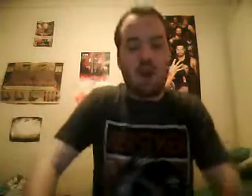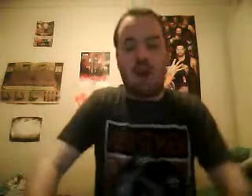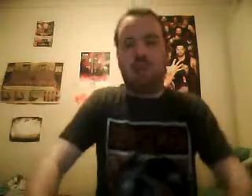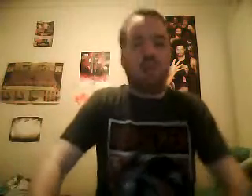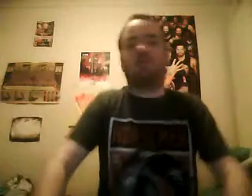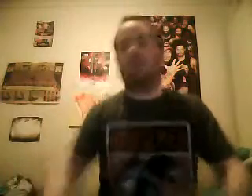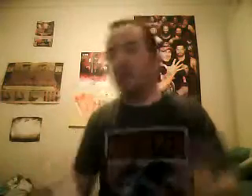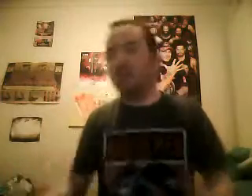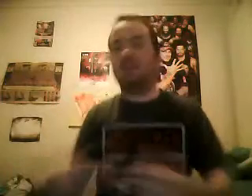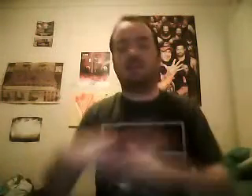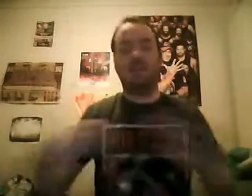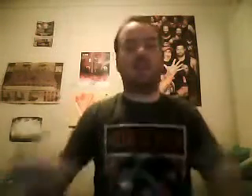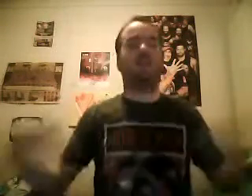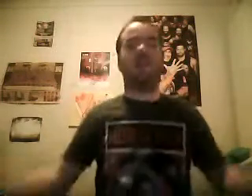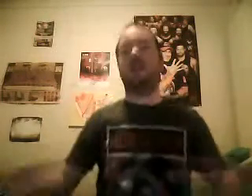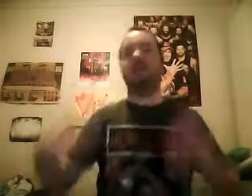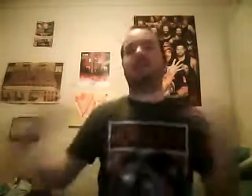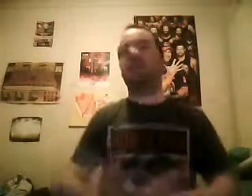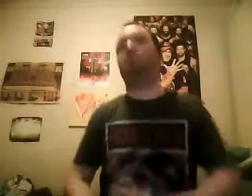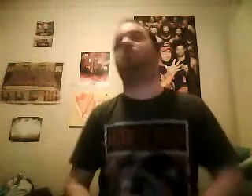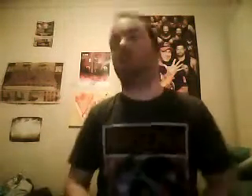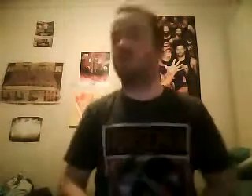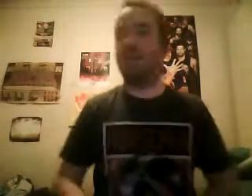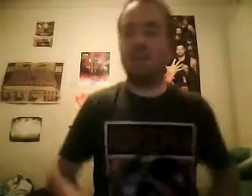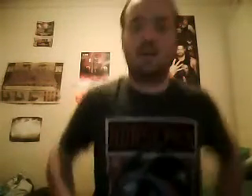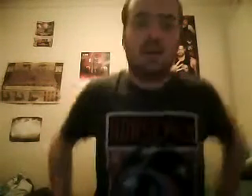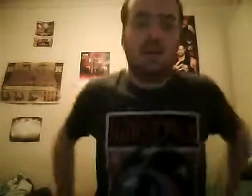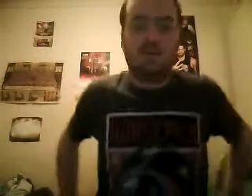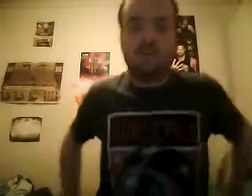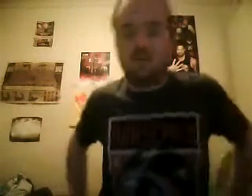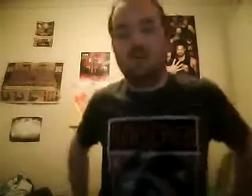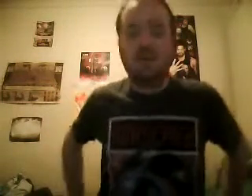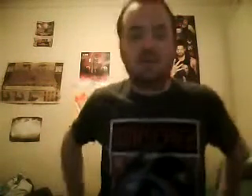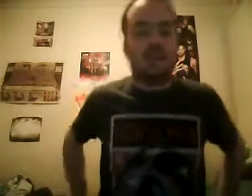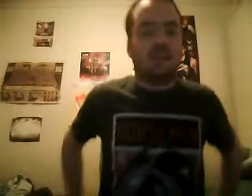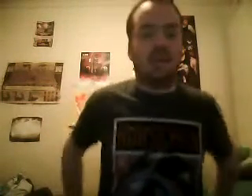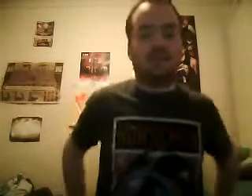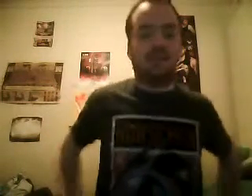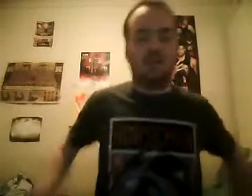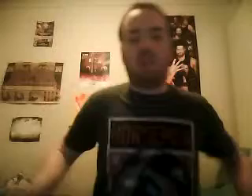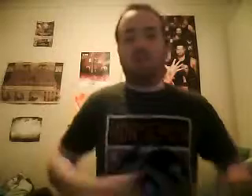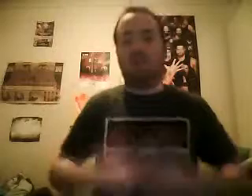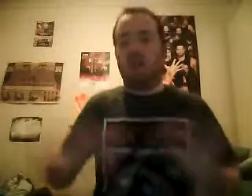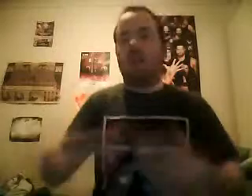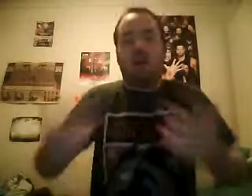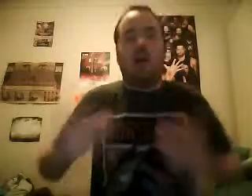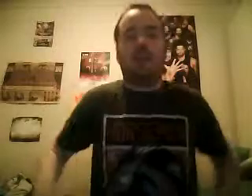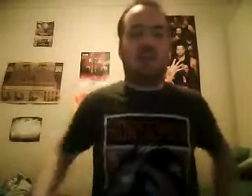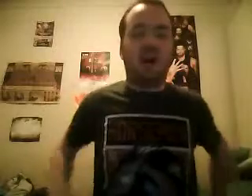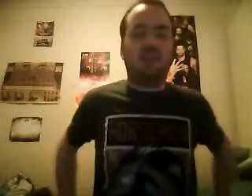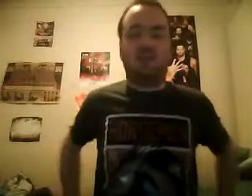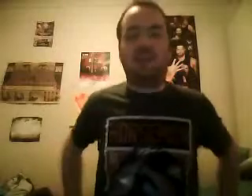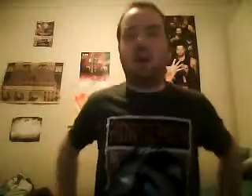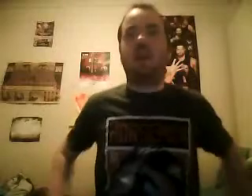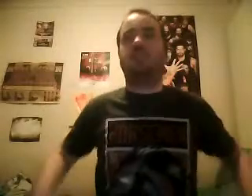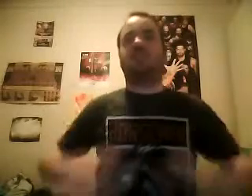I think it's great that they're now finally getting an opportunity to compete with the tag team champions. I've been